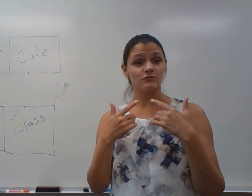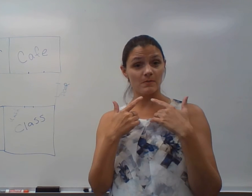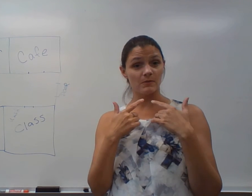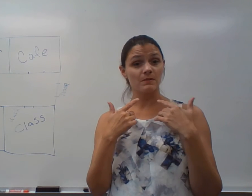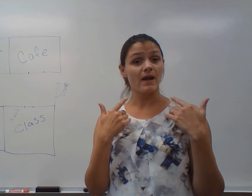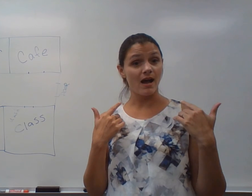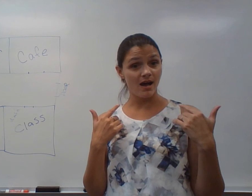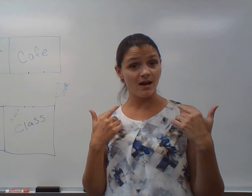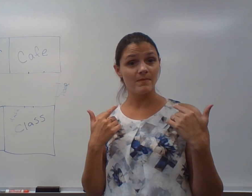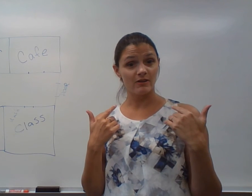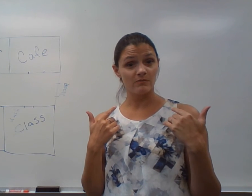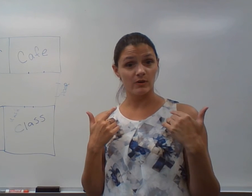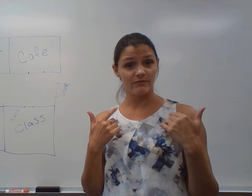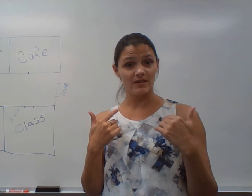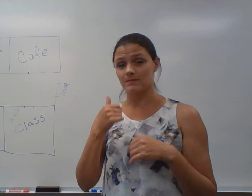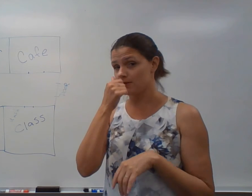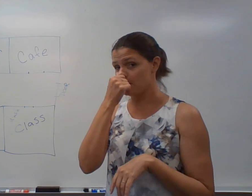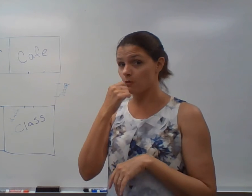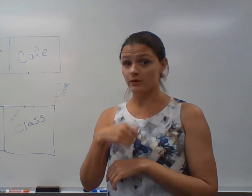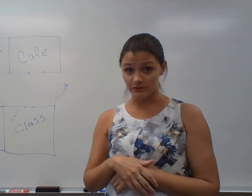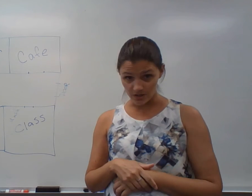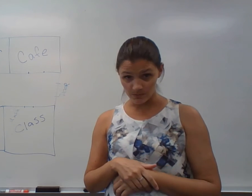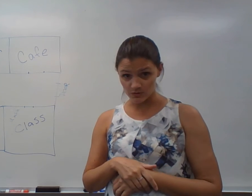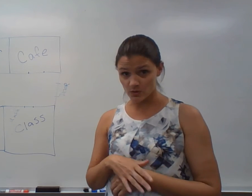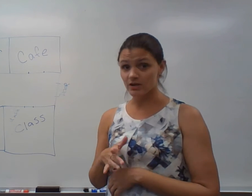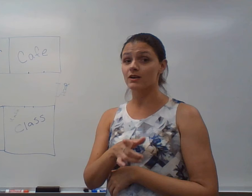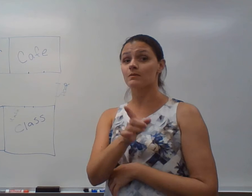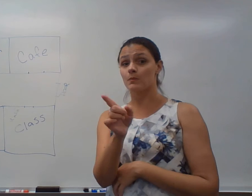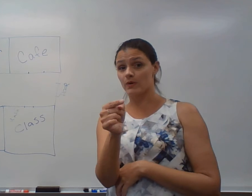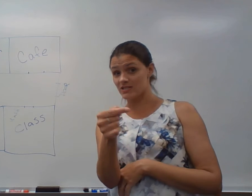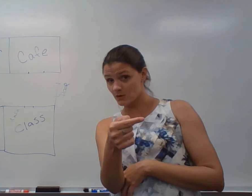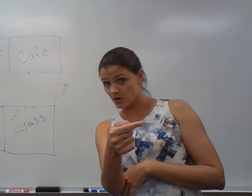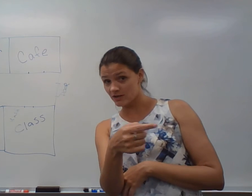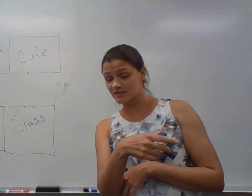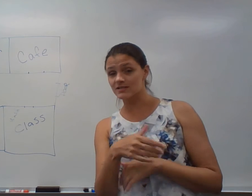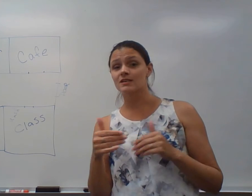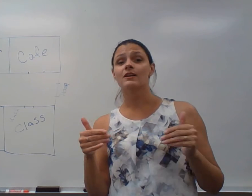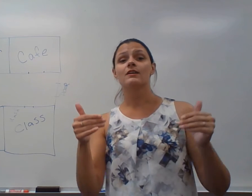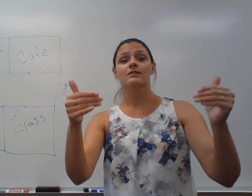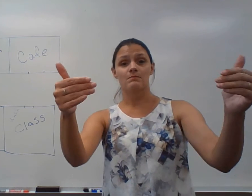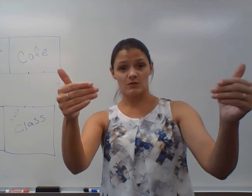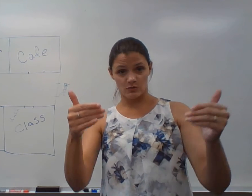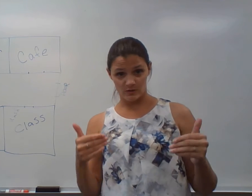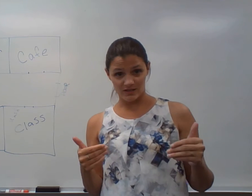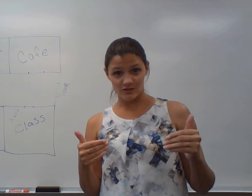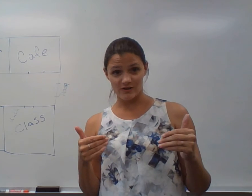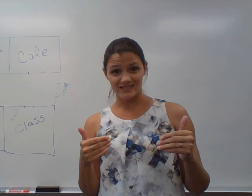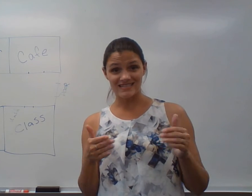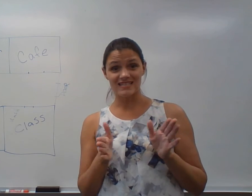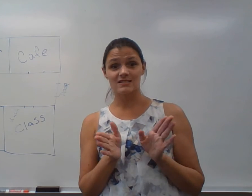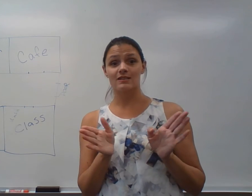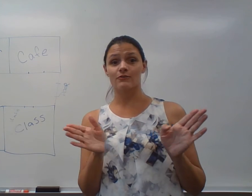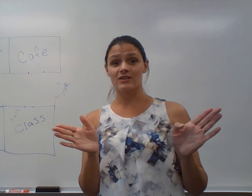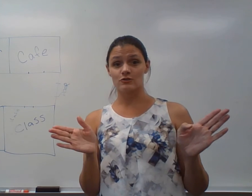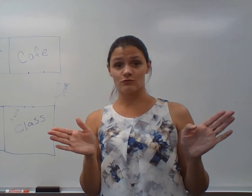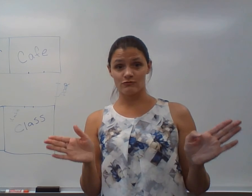remembering my mouth morpheme. Ordinal numbers work, pointing works. Make make sure you get the correct distance in the right